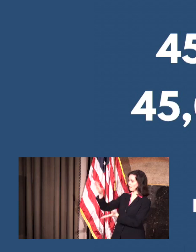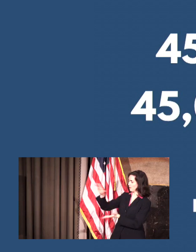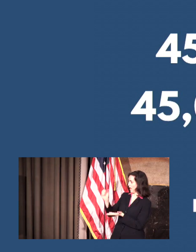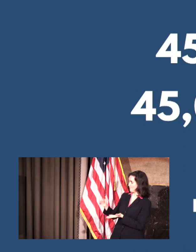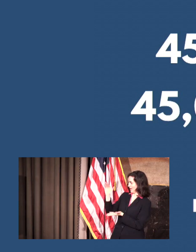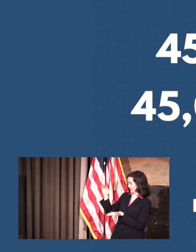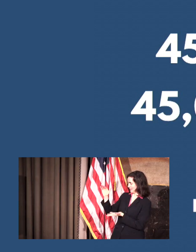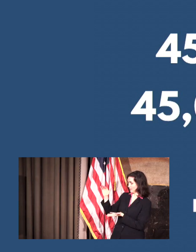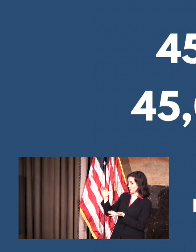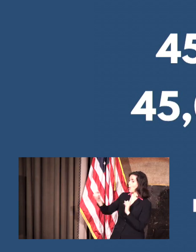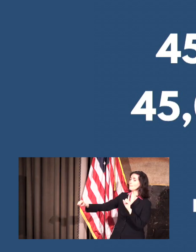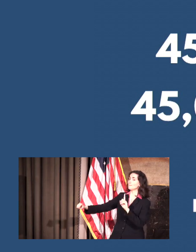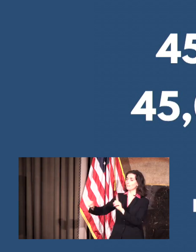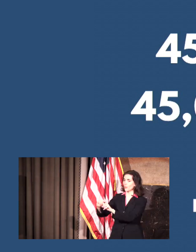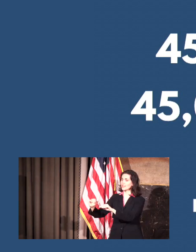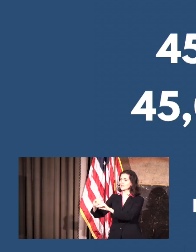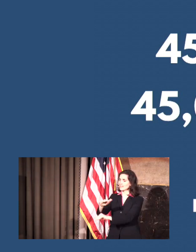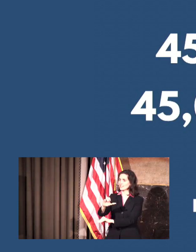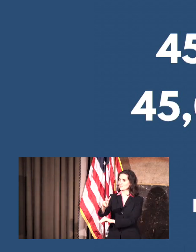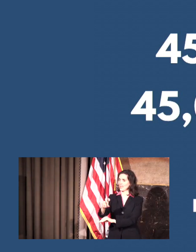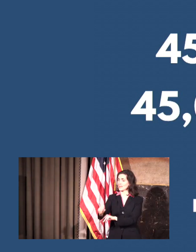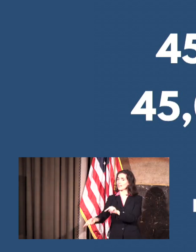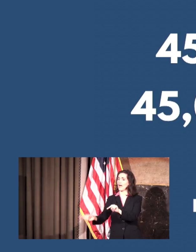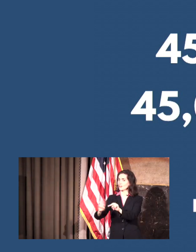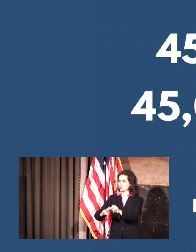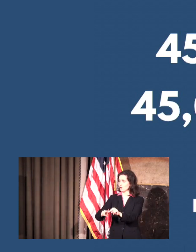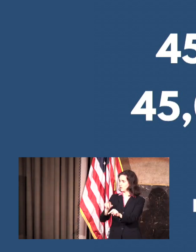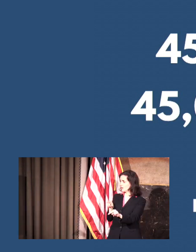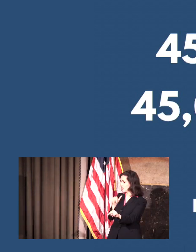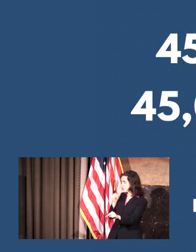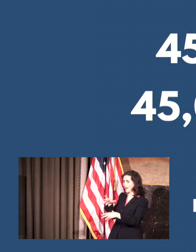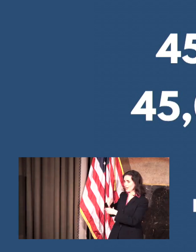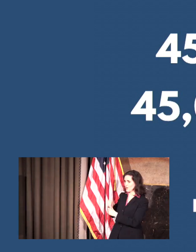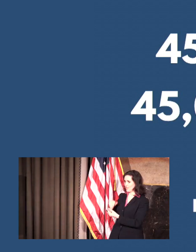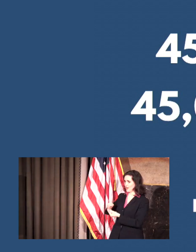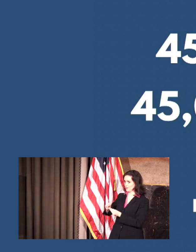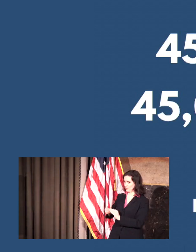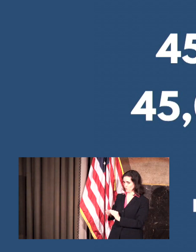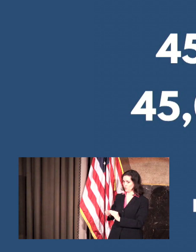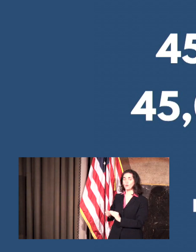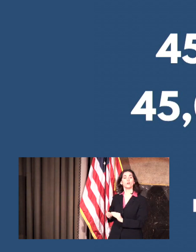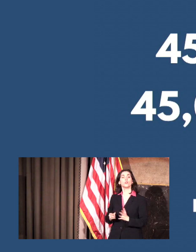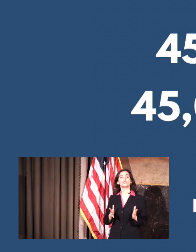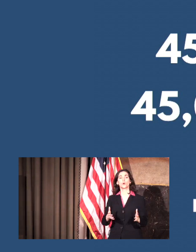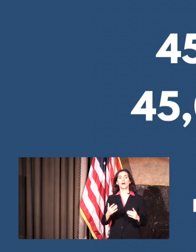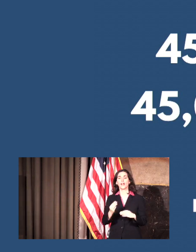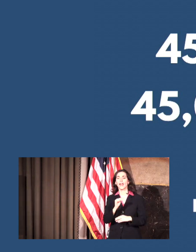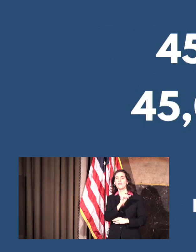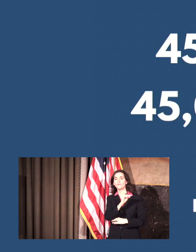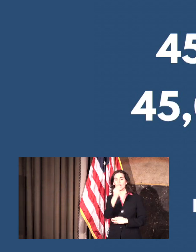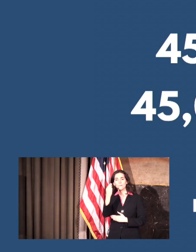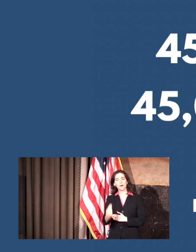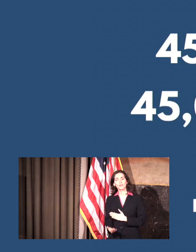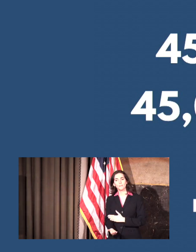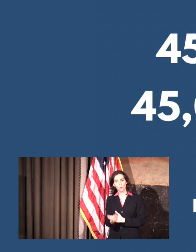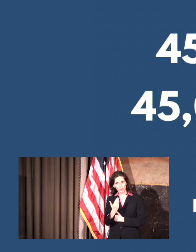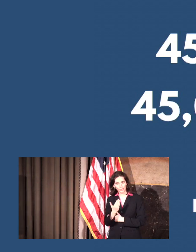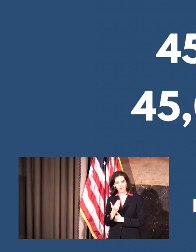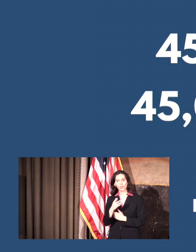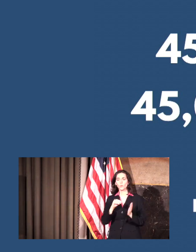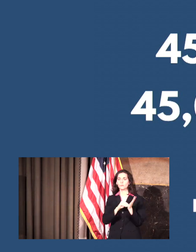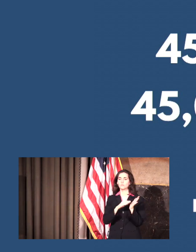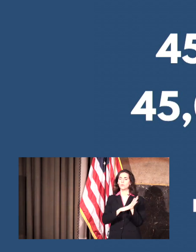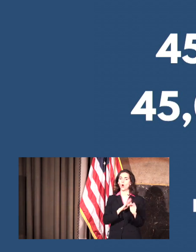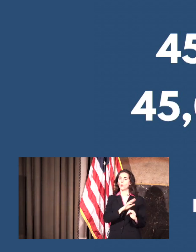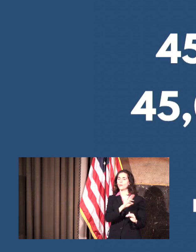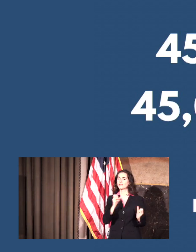and we will include CVS locations that have vaccine in the Monday morning updates that we put on the website. We're very excited about this partnership.